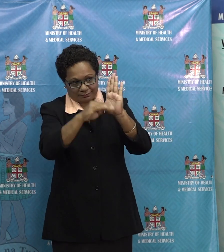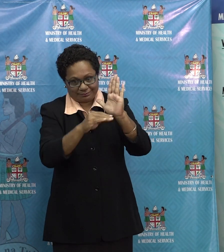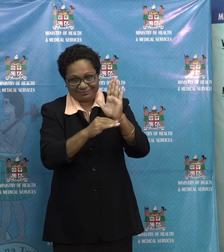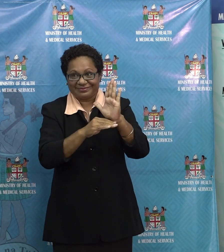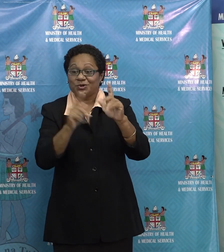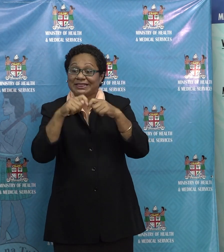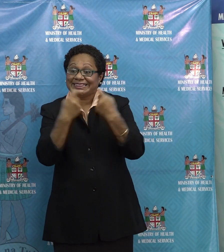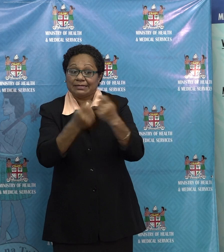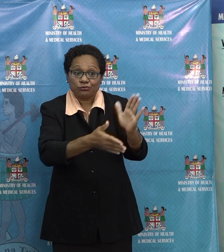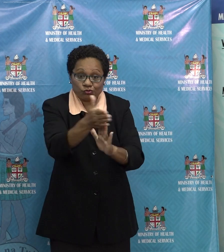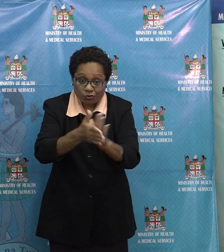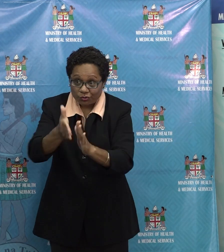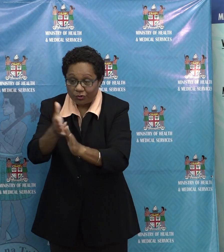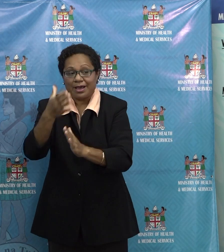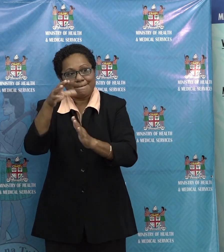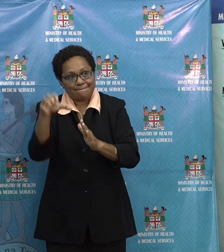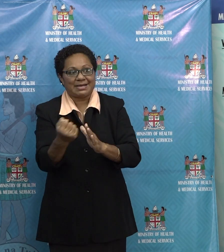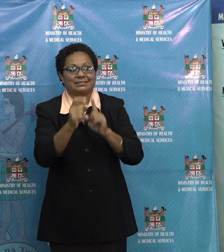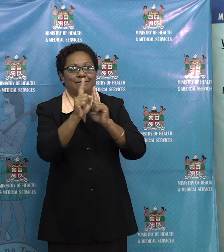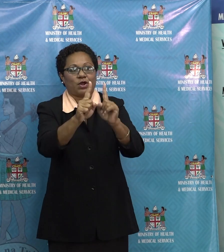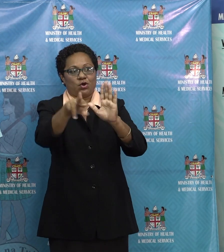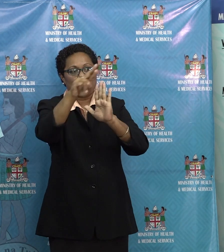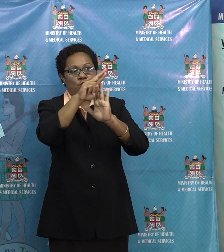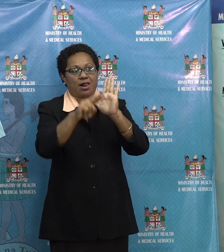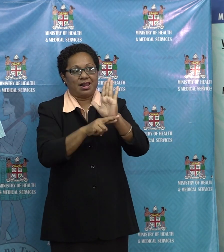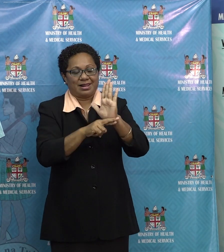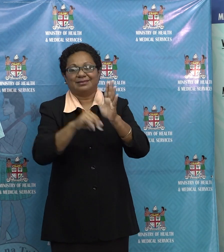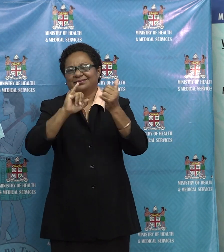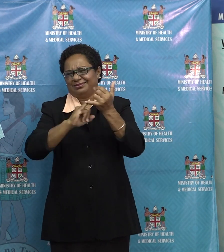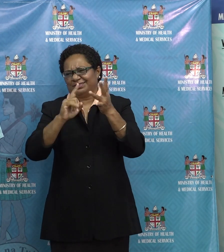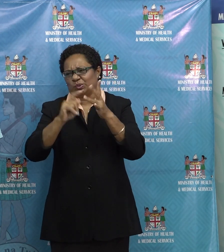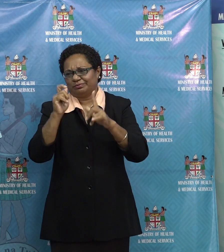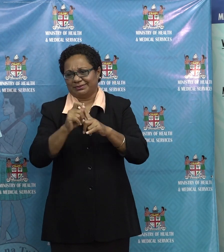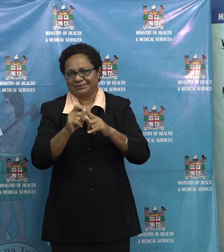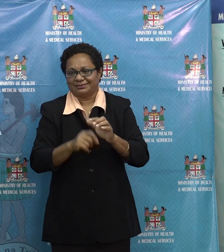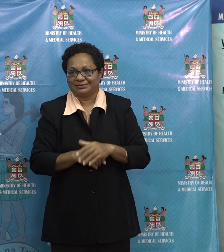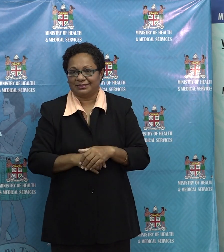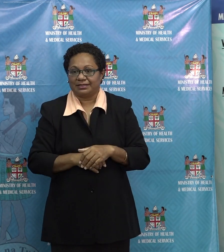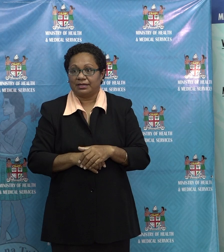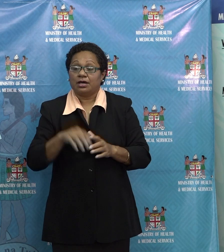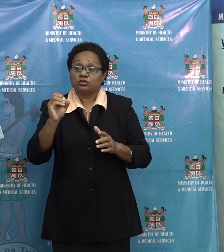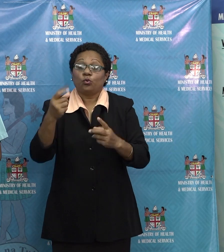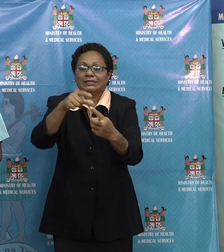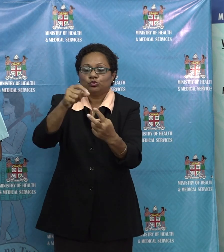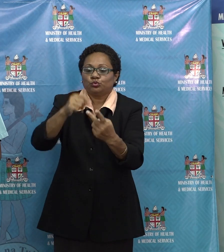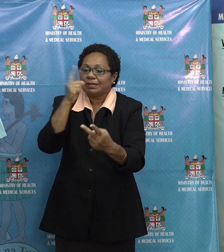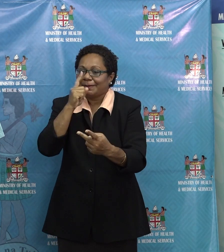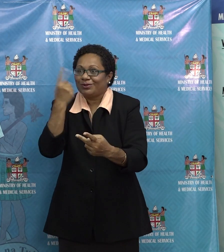and processes in place. We choose the individuals that go out, and we train